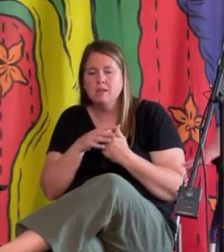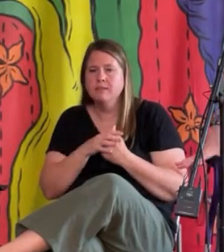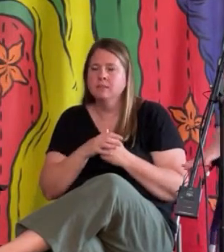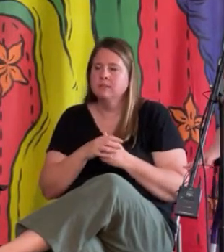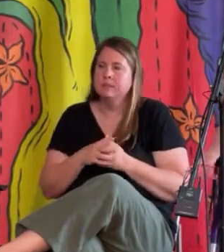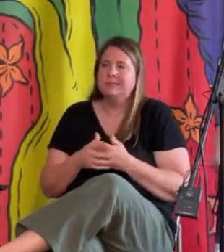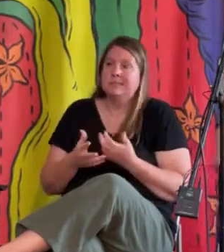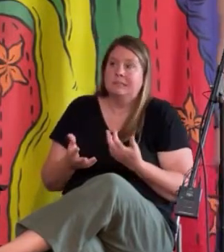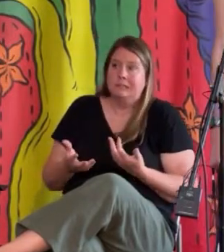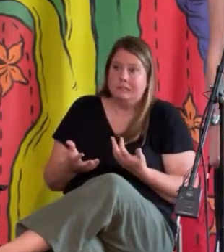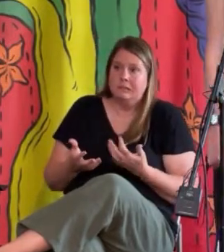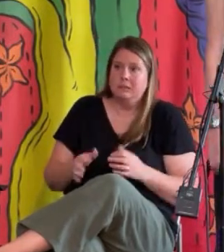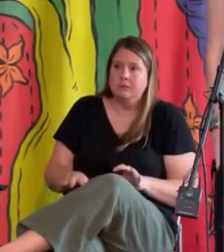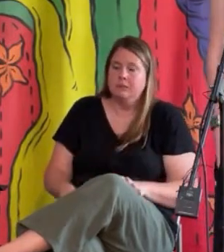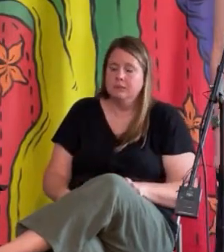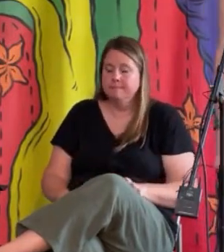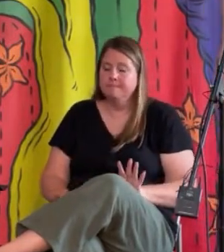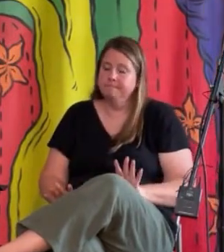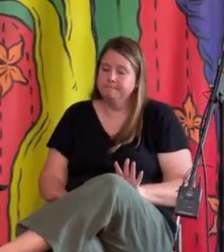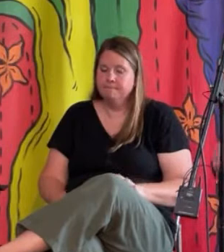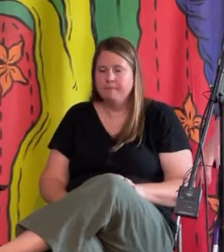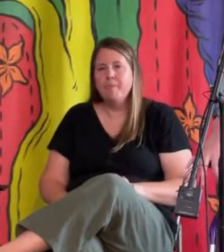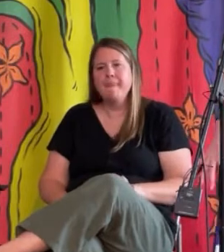Don't mean to like, but squirrels are gray.